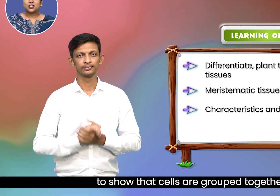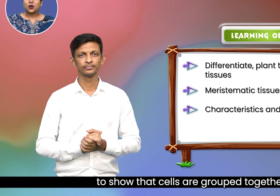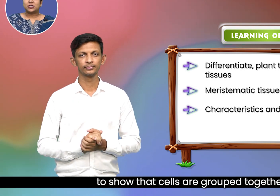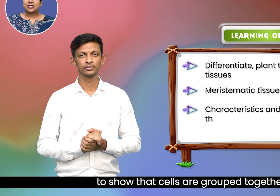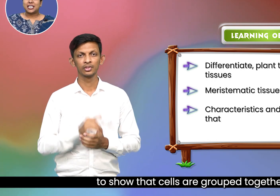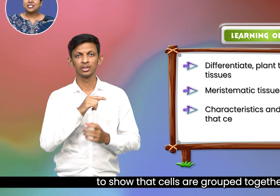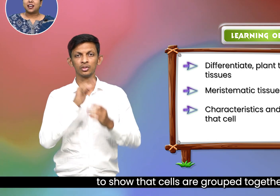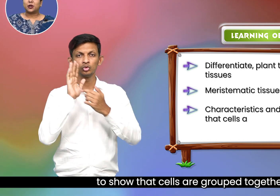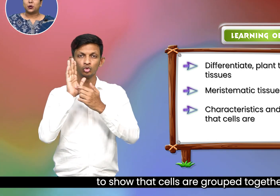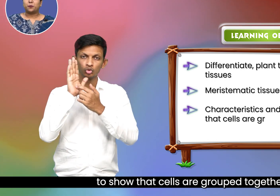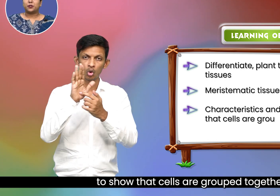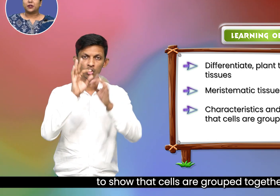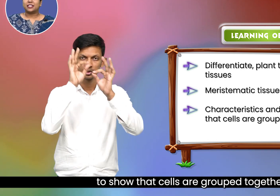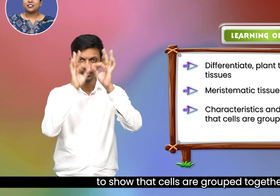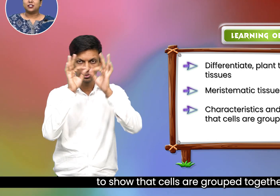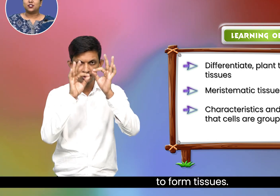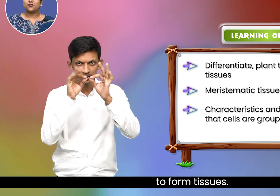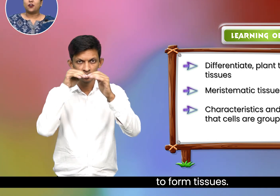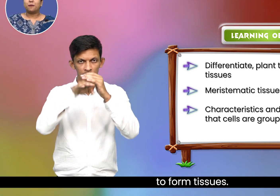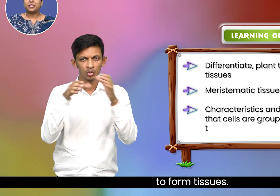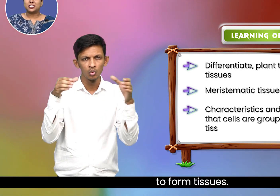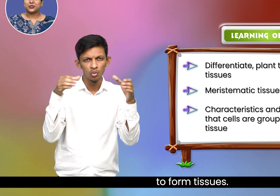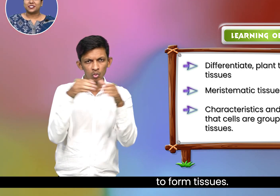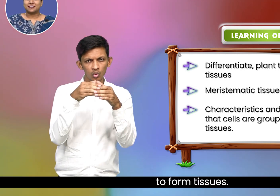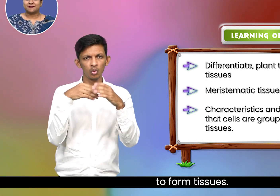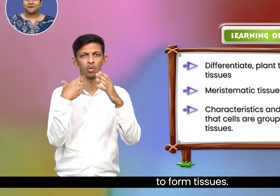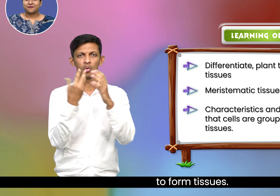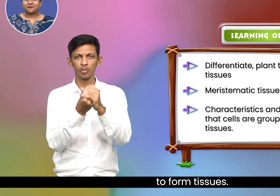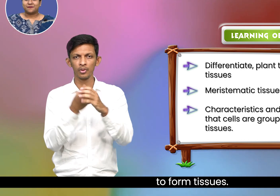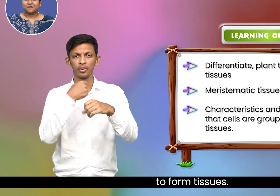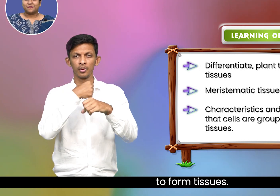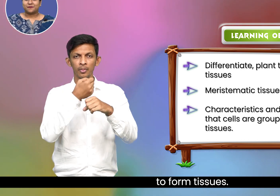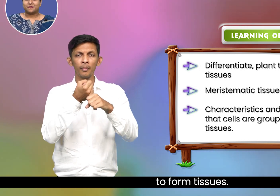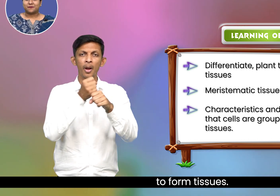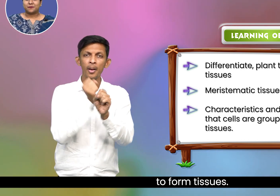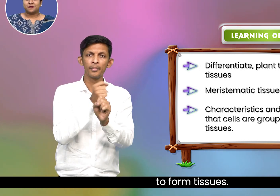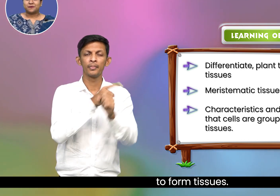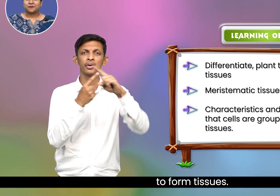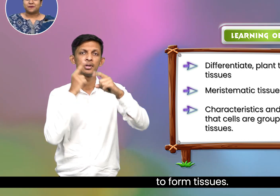To show that cells are grouped together to form tissues.